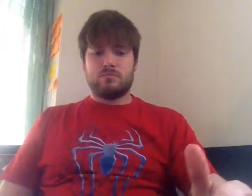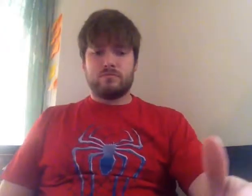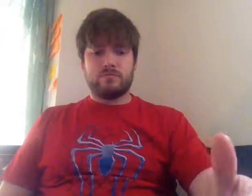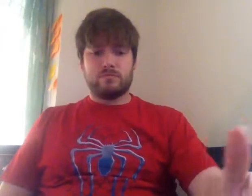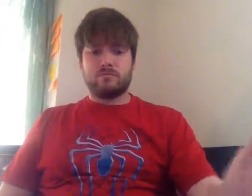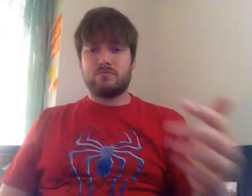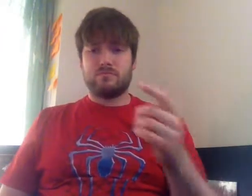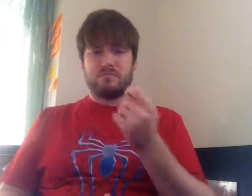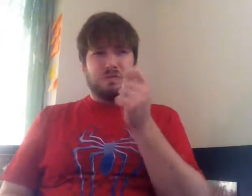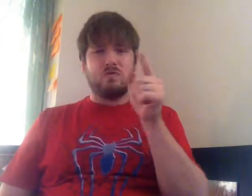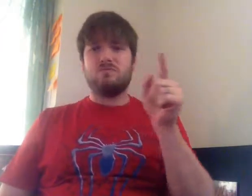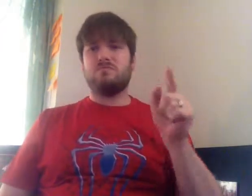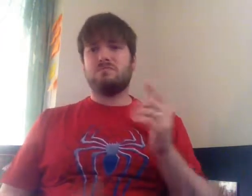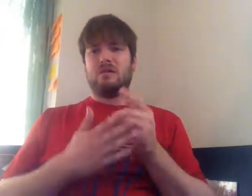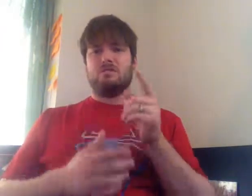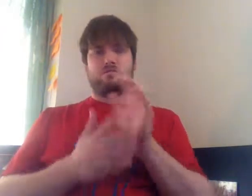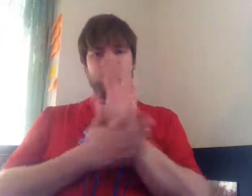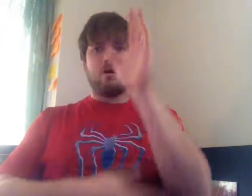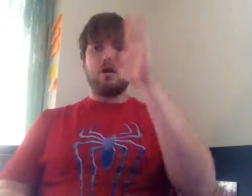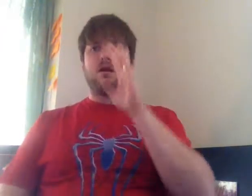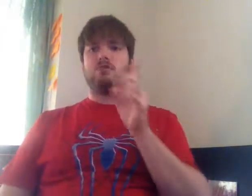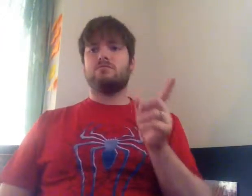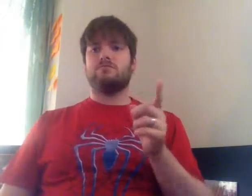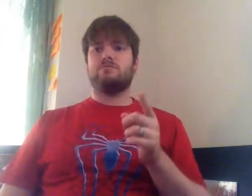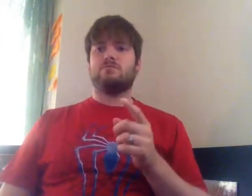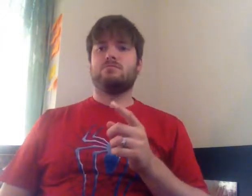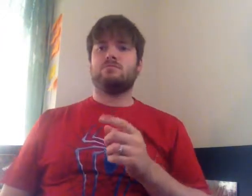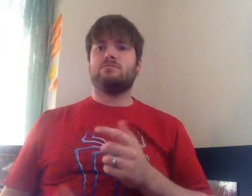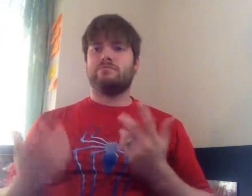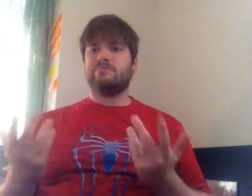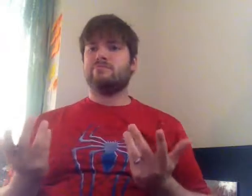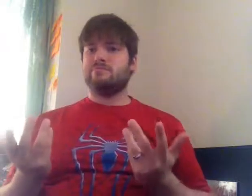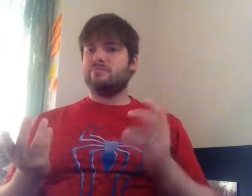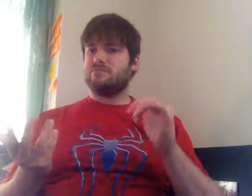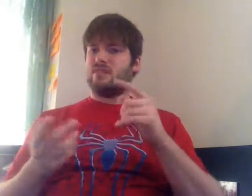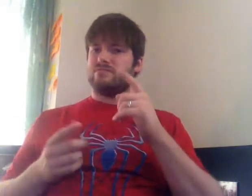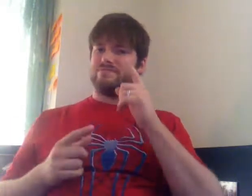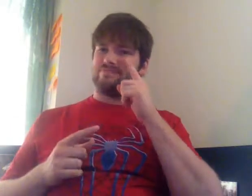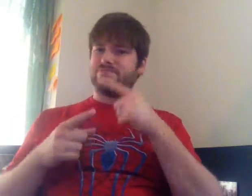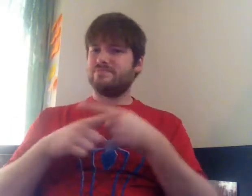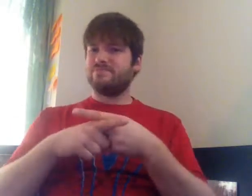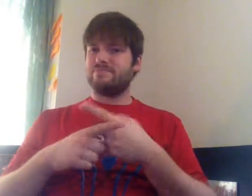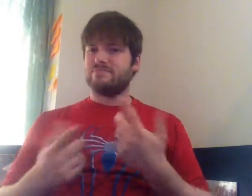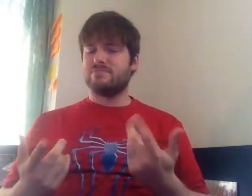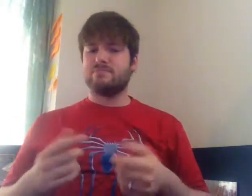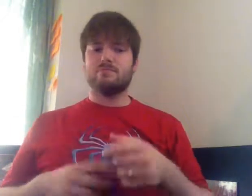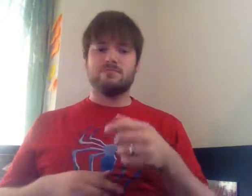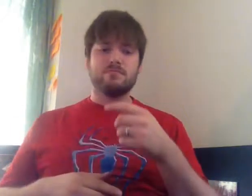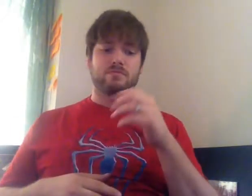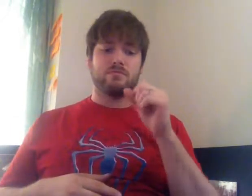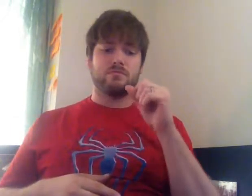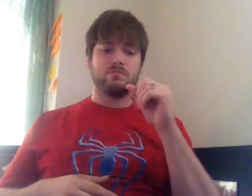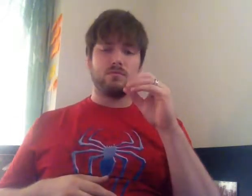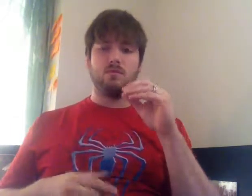tropical downpours, and guess what? The line is actually going to shift to the north just a little bit as we go forward in time. So everywhere from